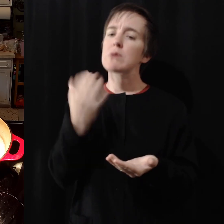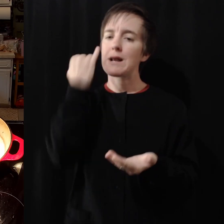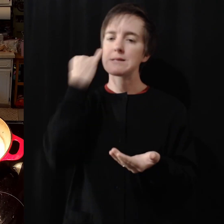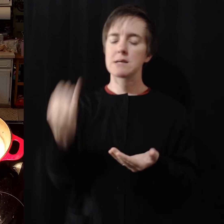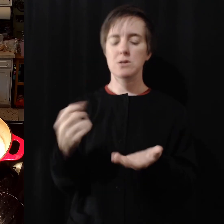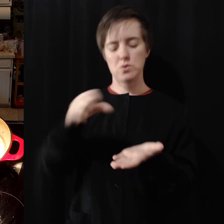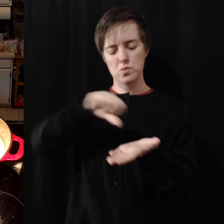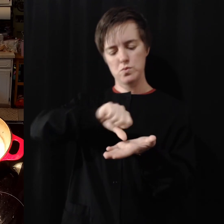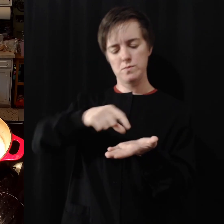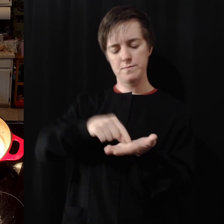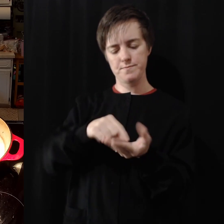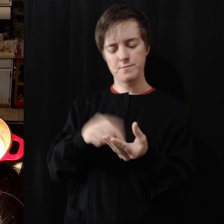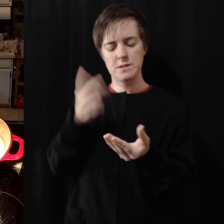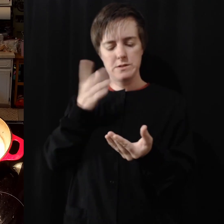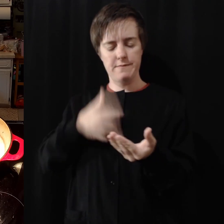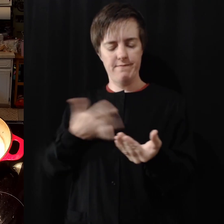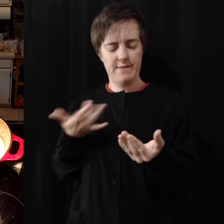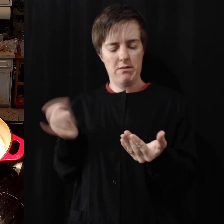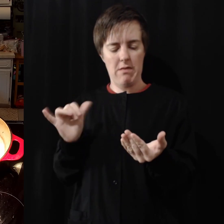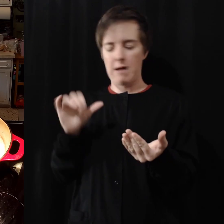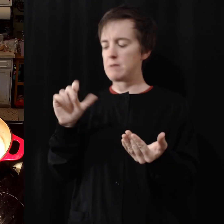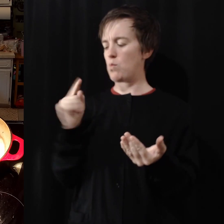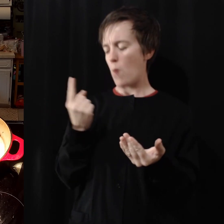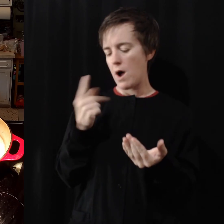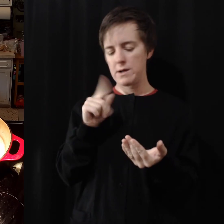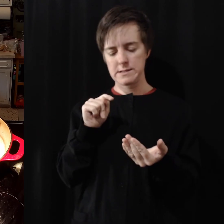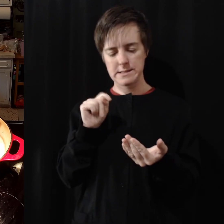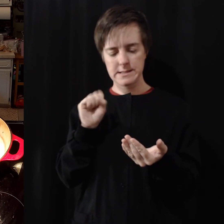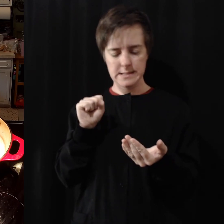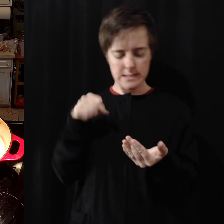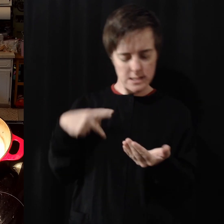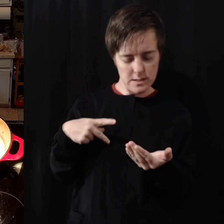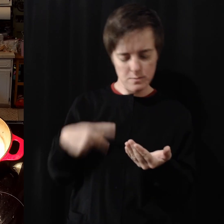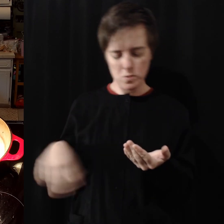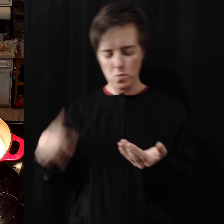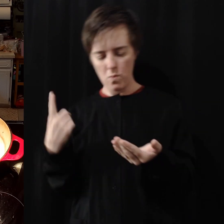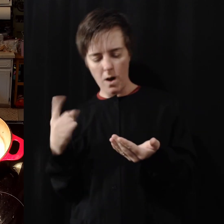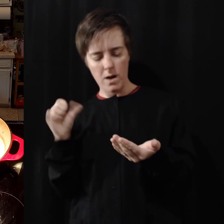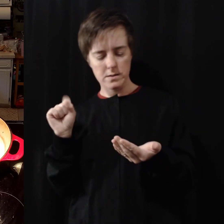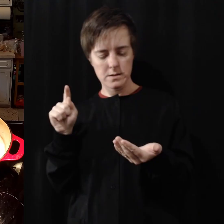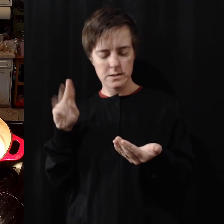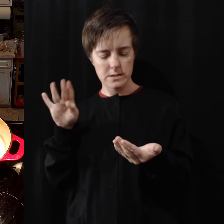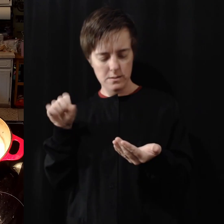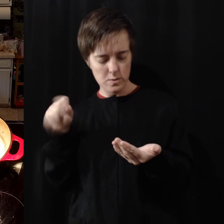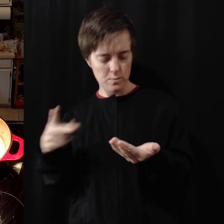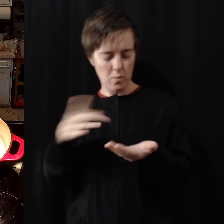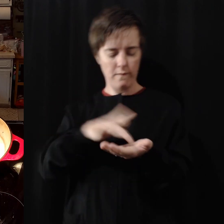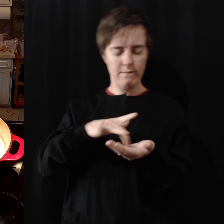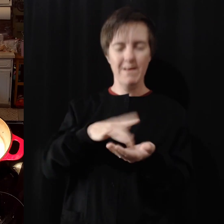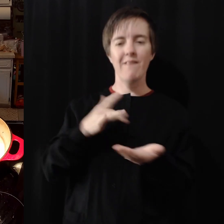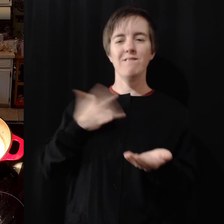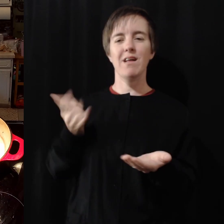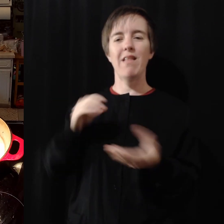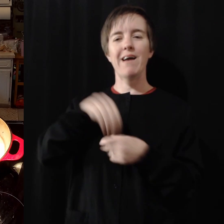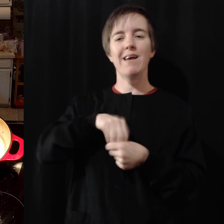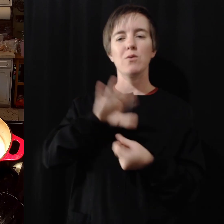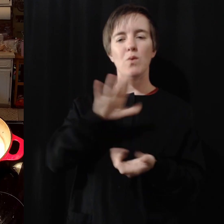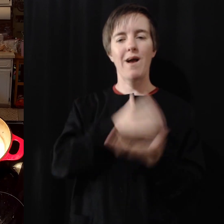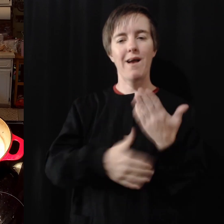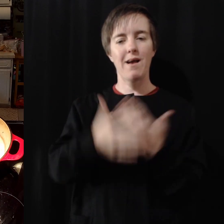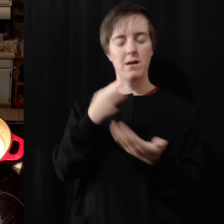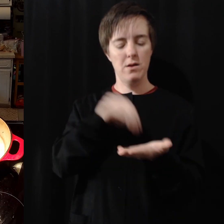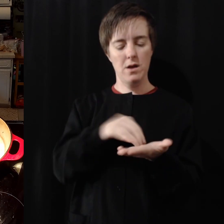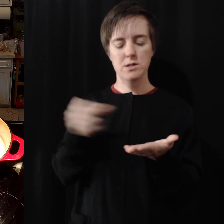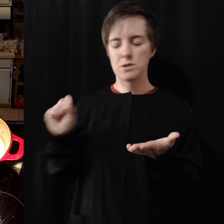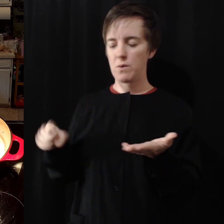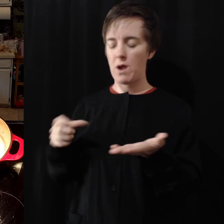the idea of what a teaspoon and a tablespoon feel like in your hand. So you can